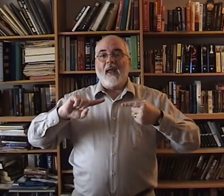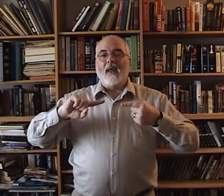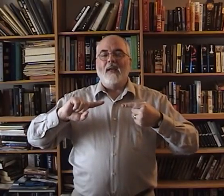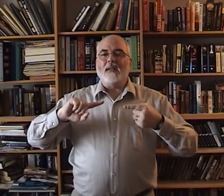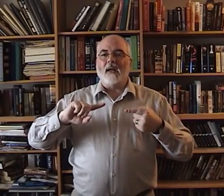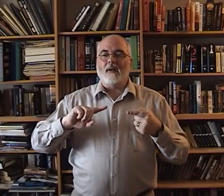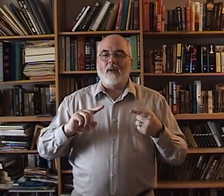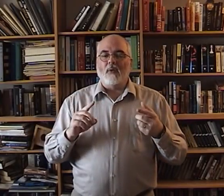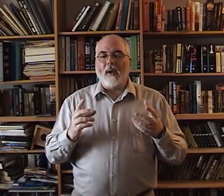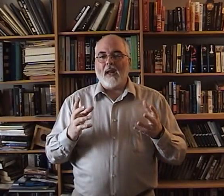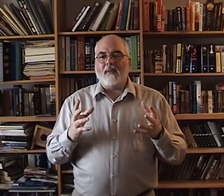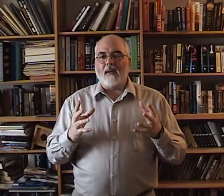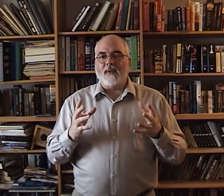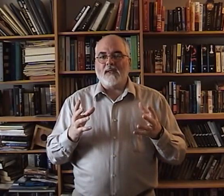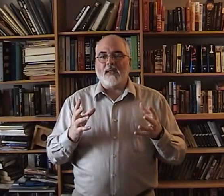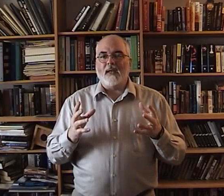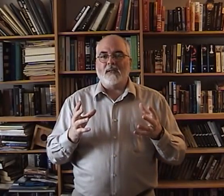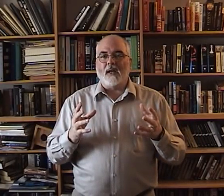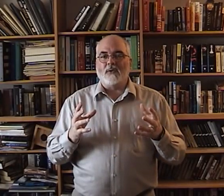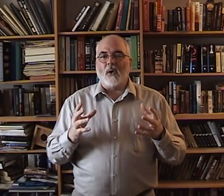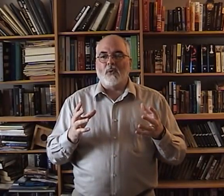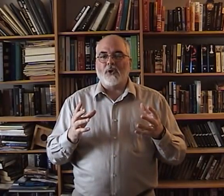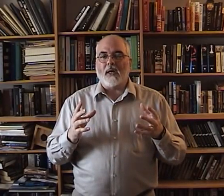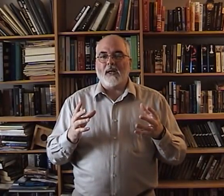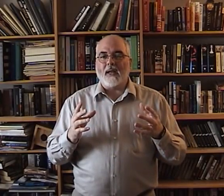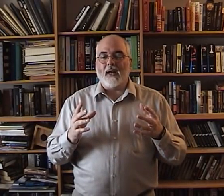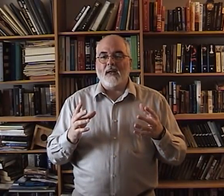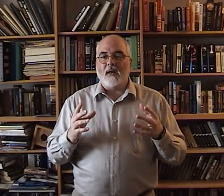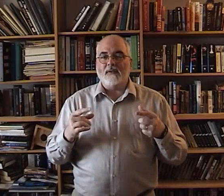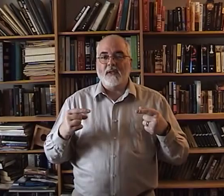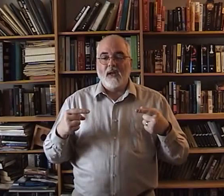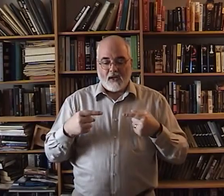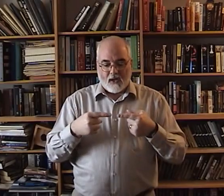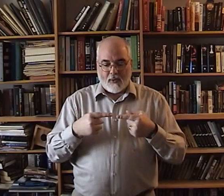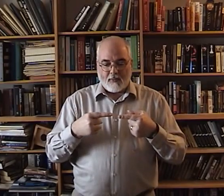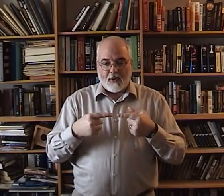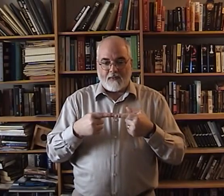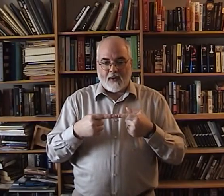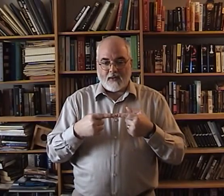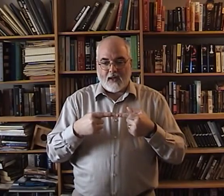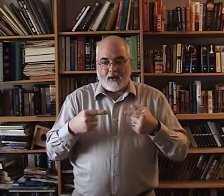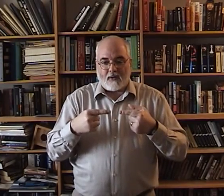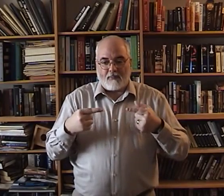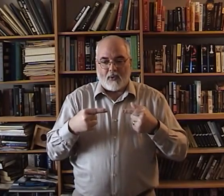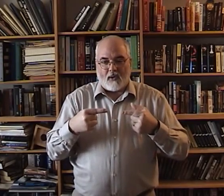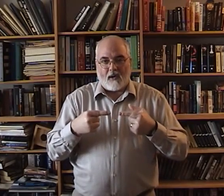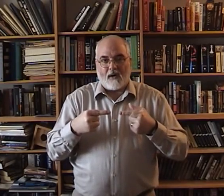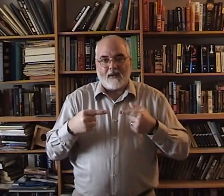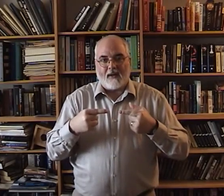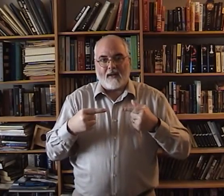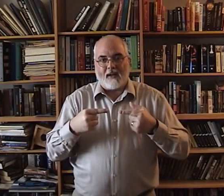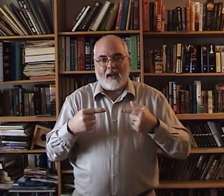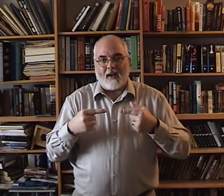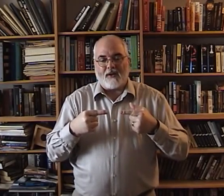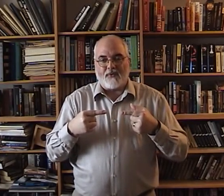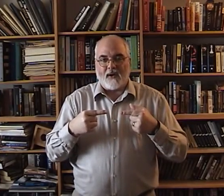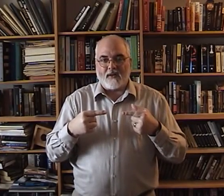is kind of the way I think of this is those old Chinese handcuffs, you know, where you put your fingers in and you pull hard and you can't get your fingers